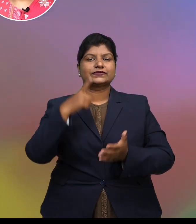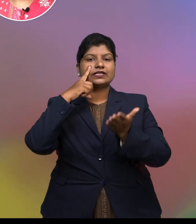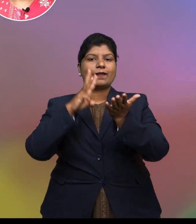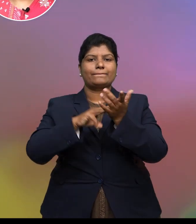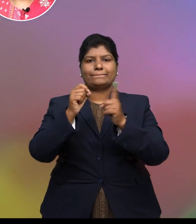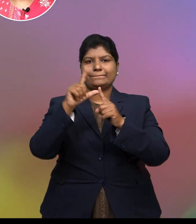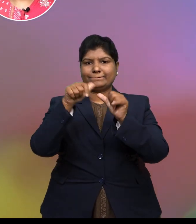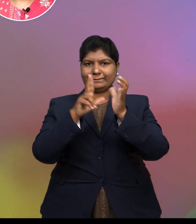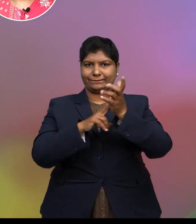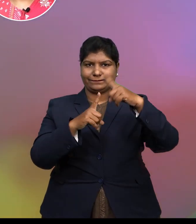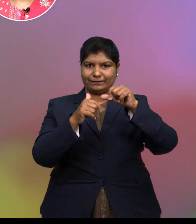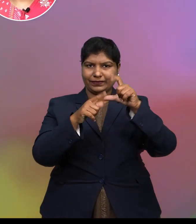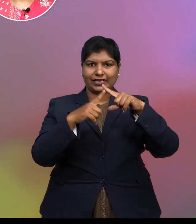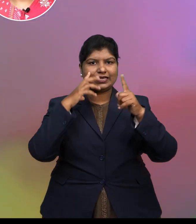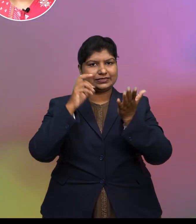Implantation.